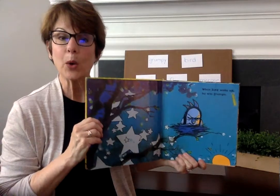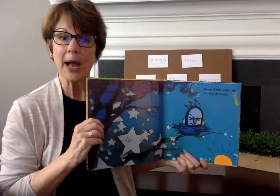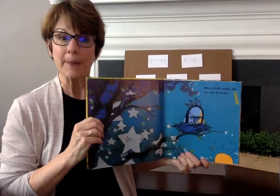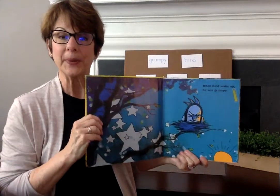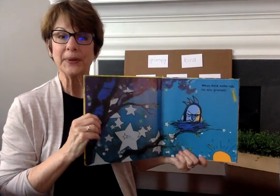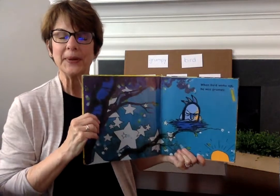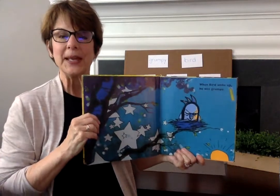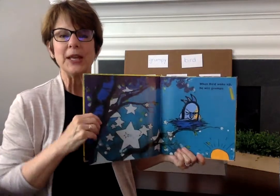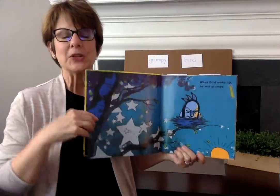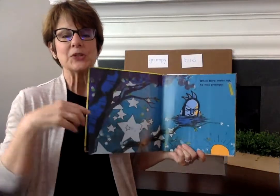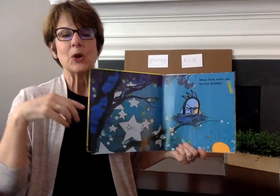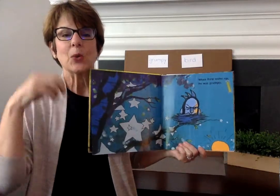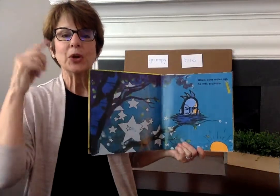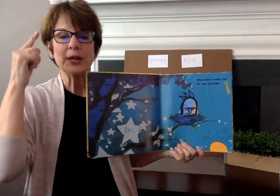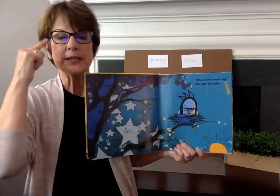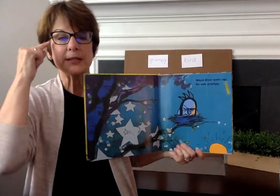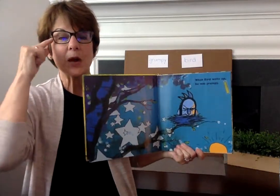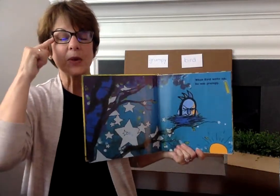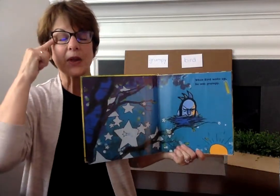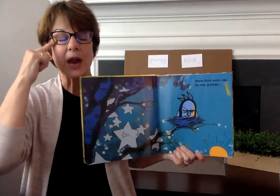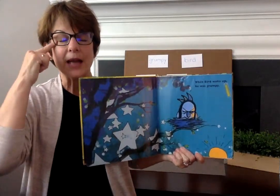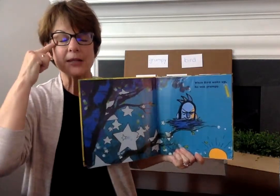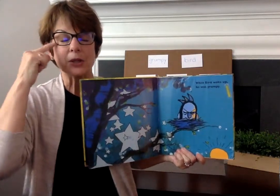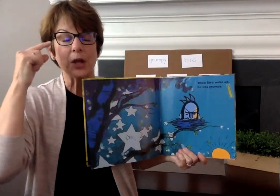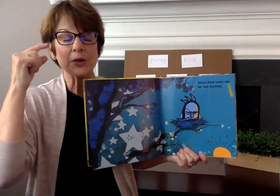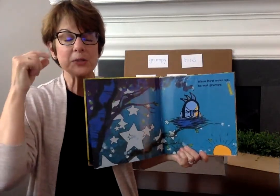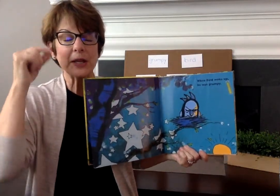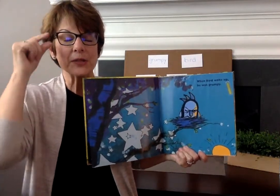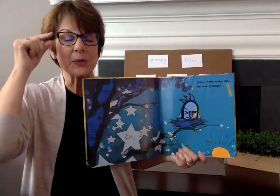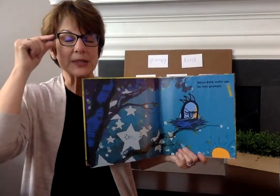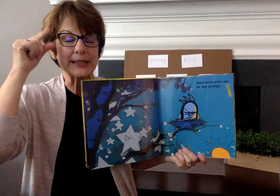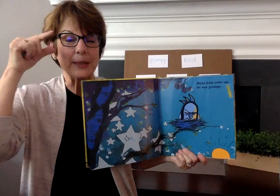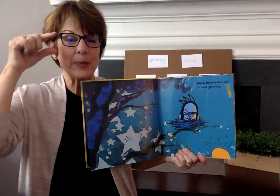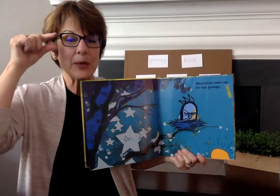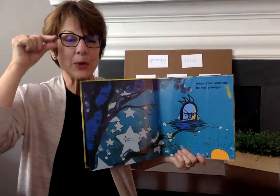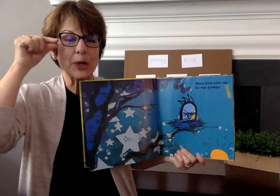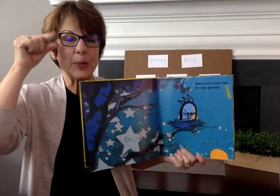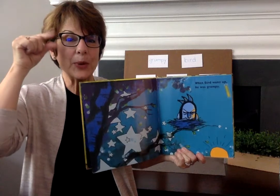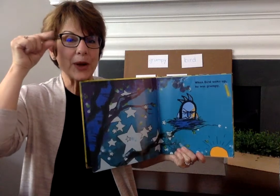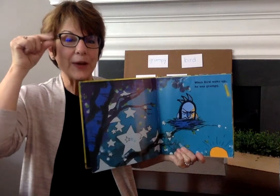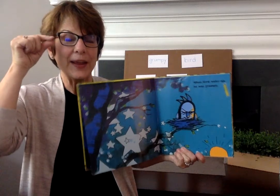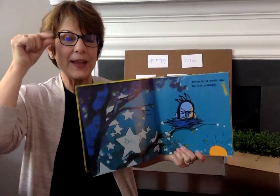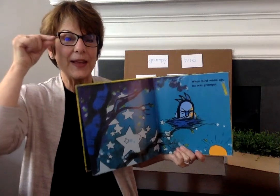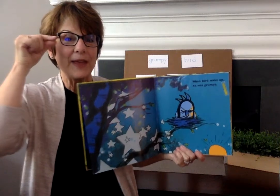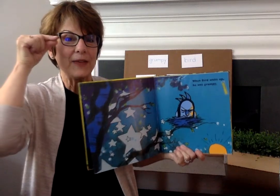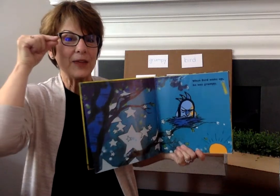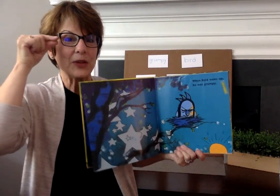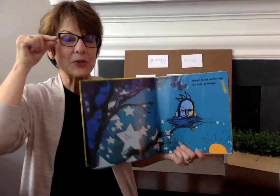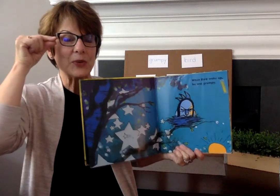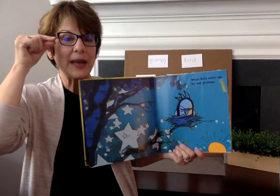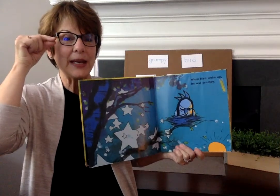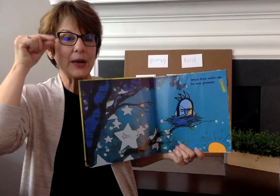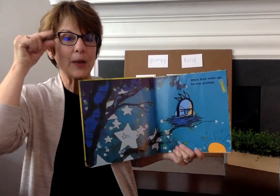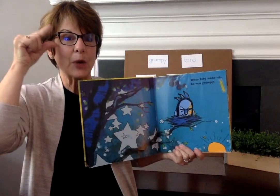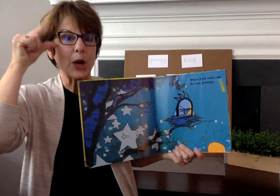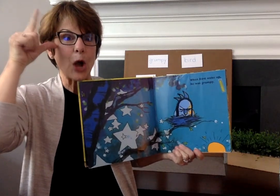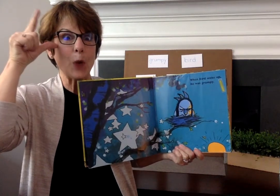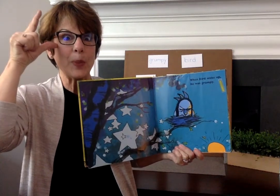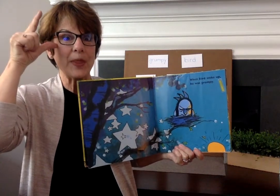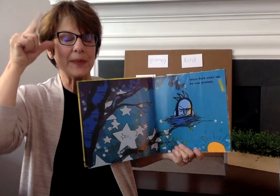up. So we're going to start with our eyes closed because we're sleeping. We're going to put our fingers right here and we're going to open them.